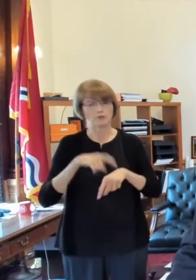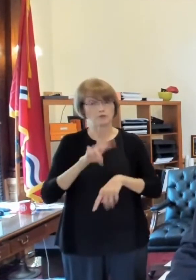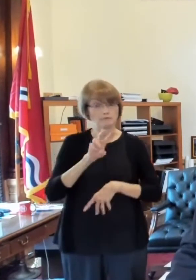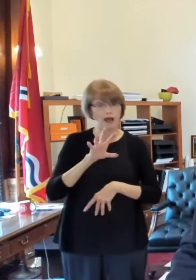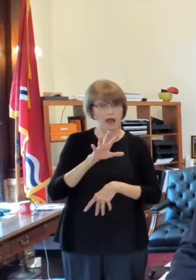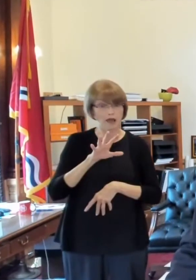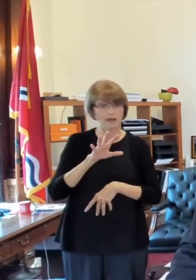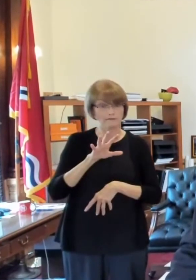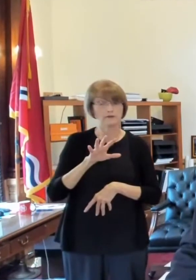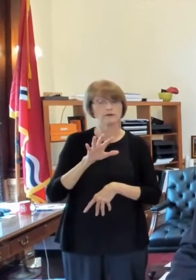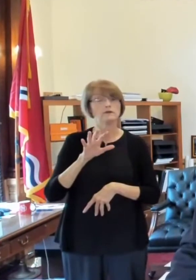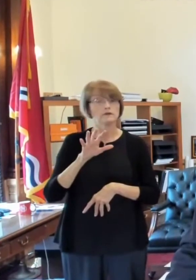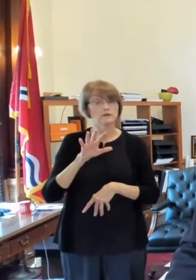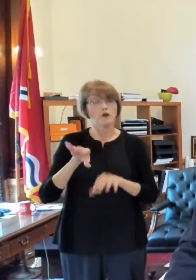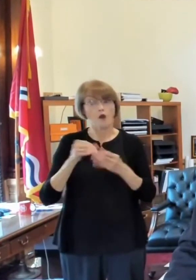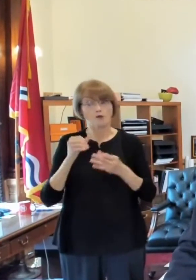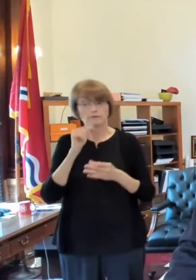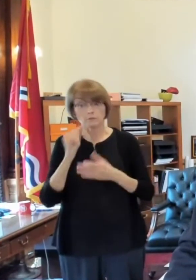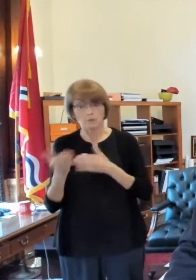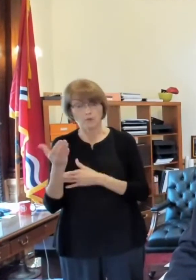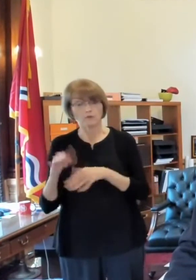o'clock tomorrow. Our office will be open.